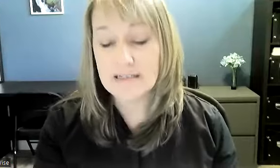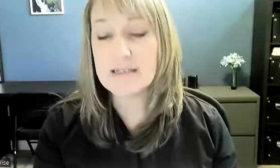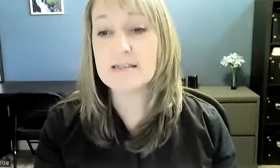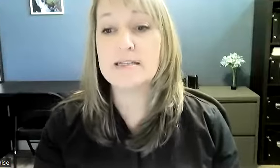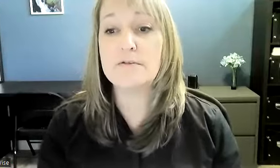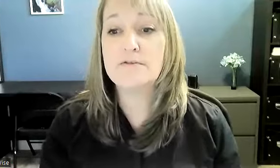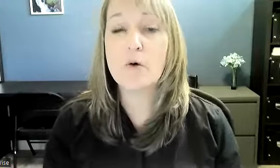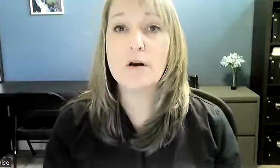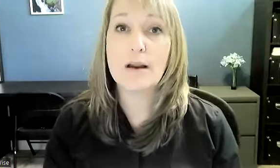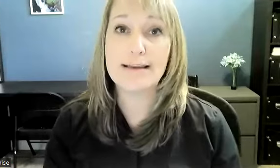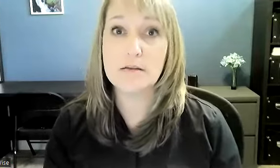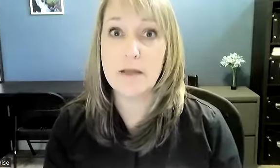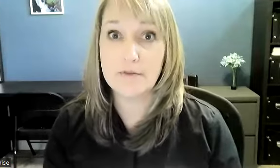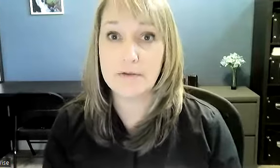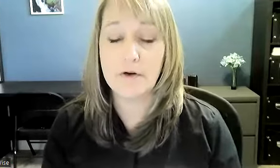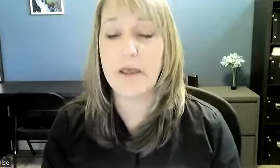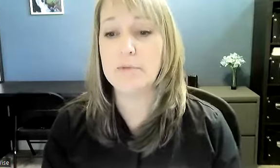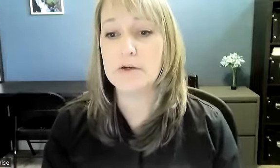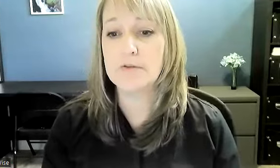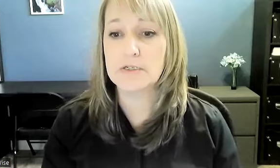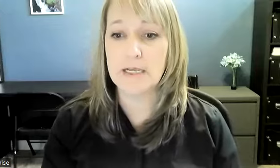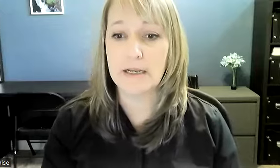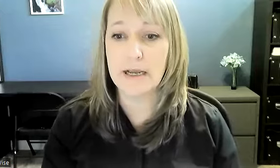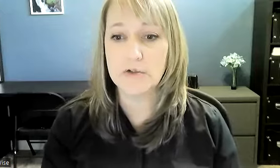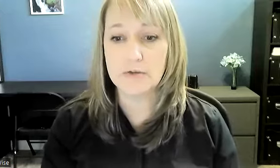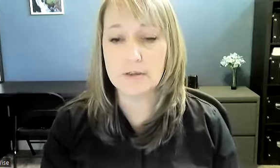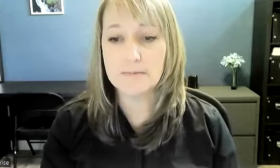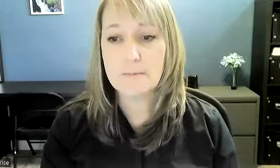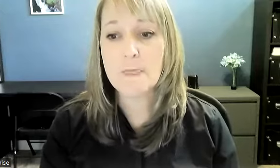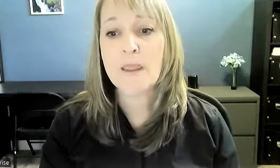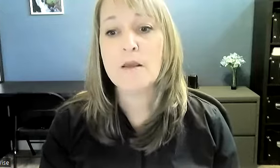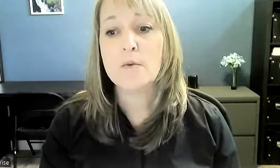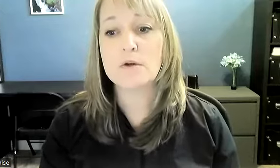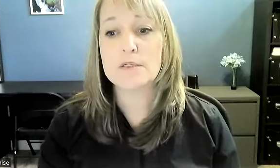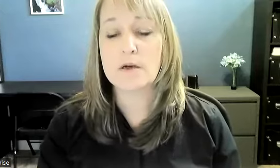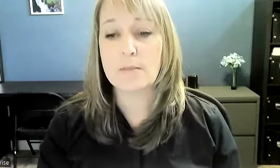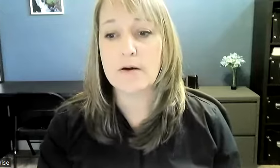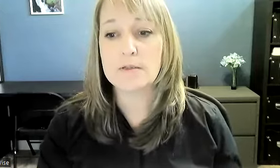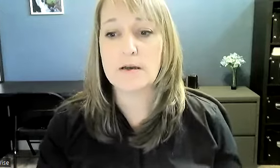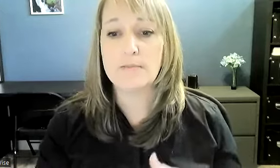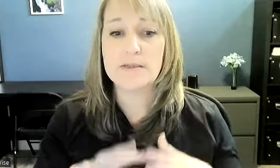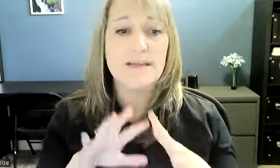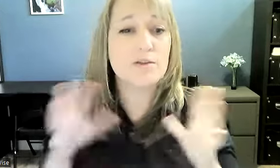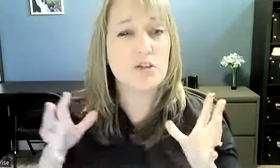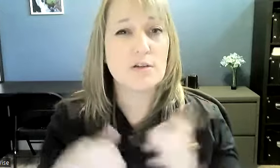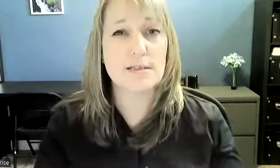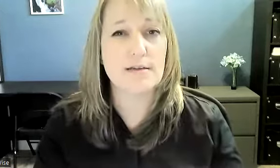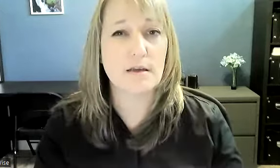This is lesson 411, vocabulary for signing naturally. We're going to talk about some additional signs that go